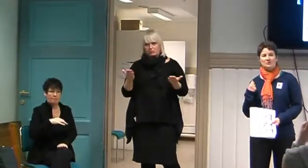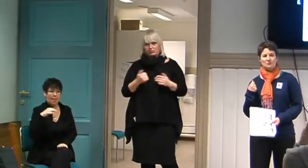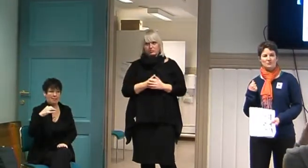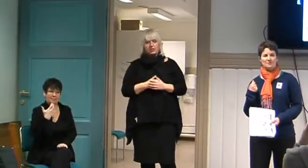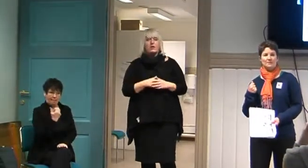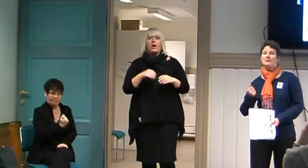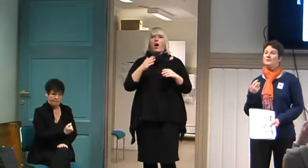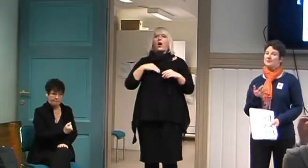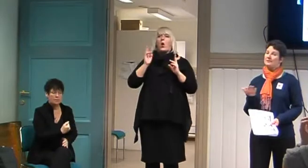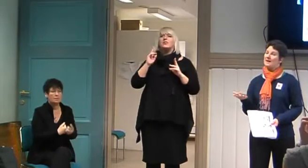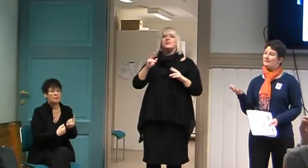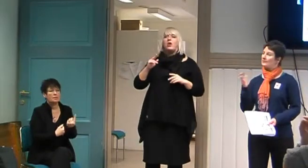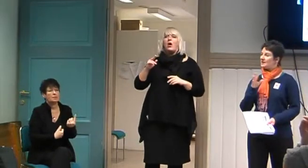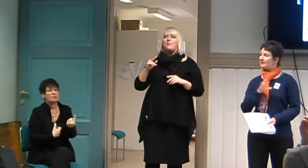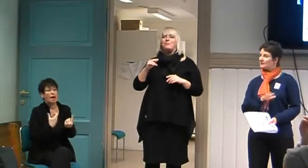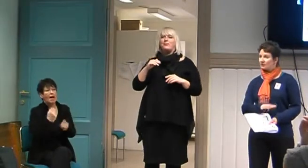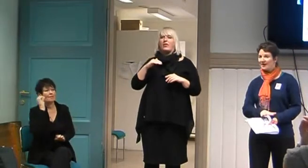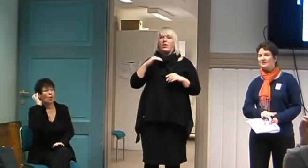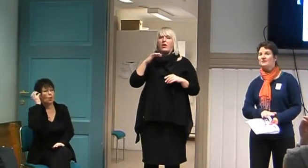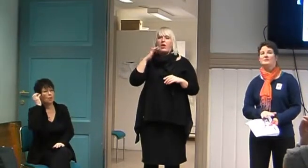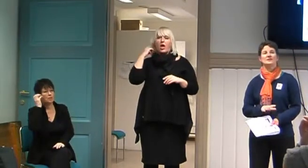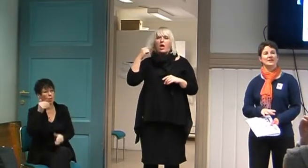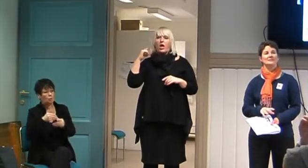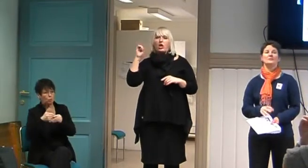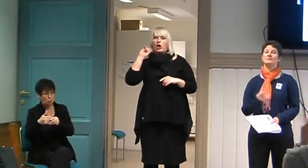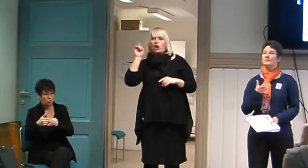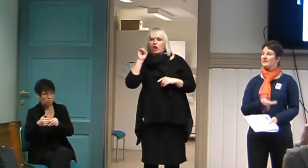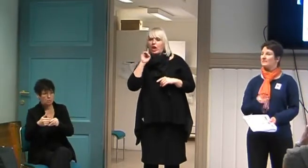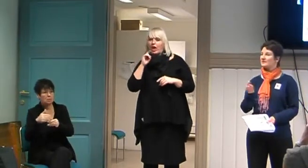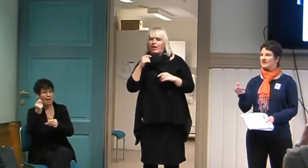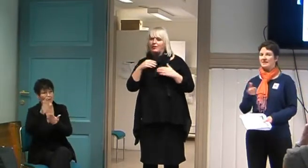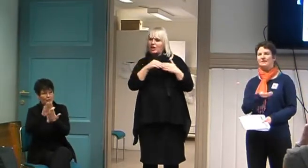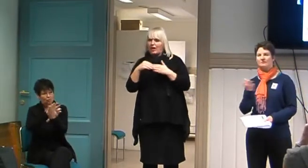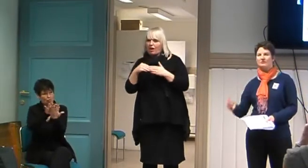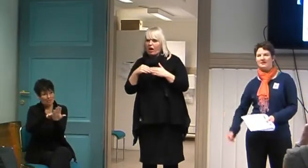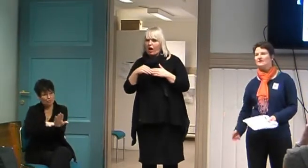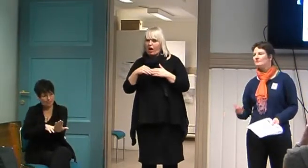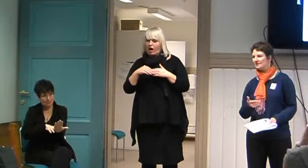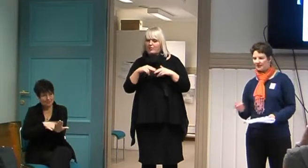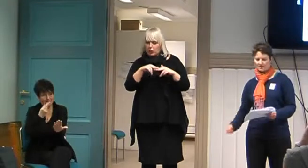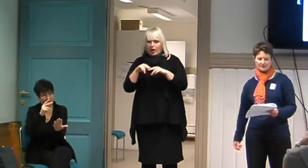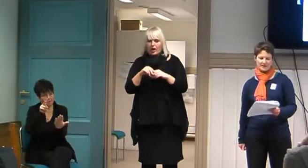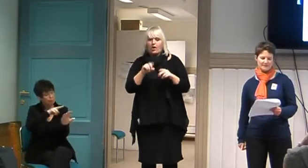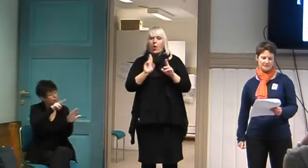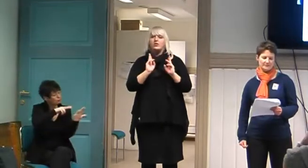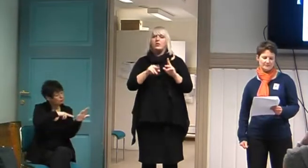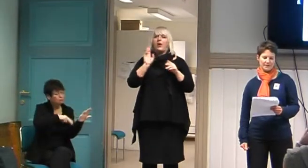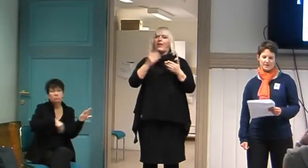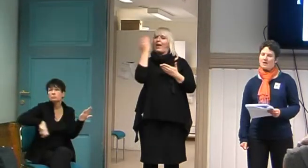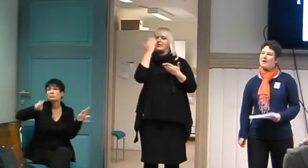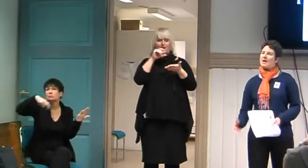audio tours, we also have the transcripts available that people can take and read as they're going around.